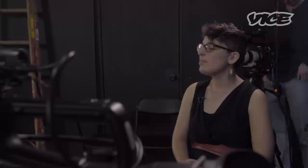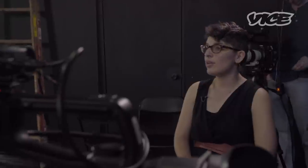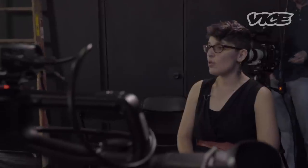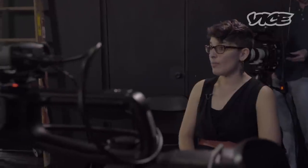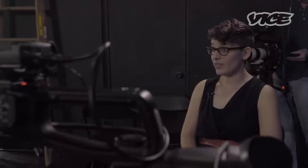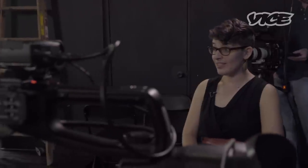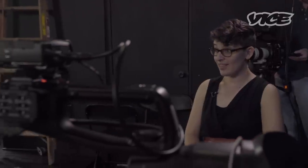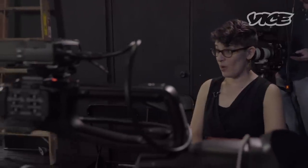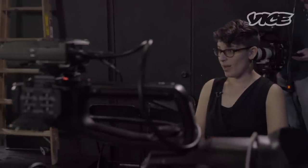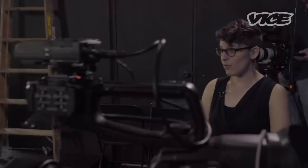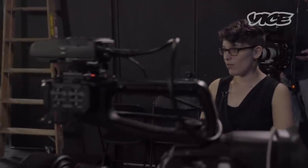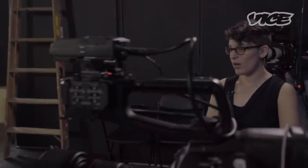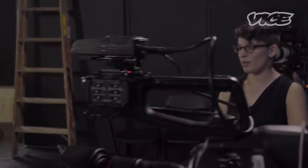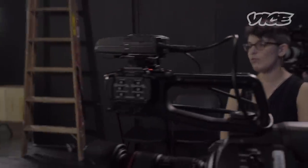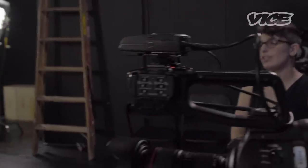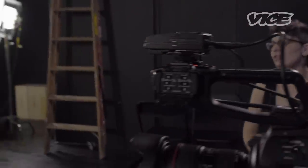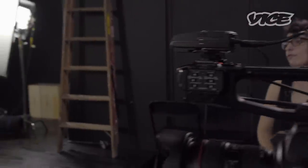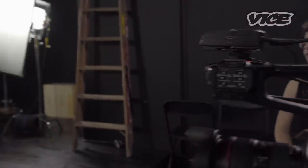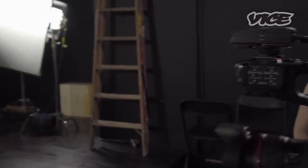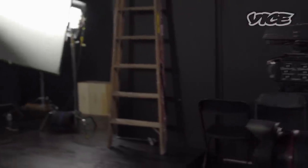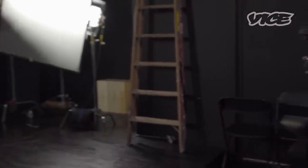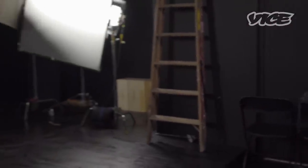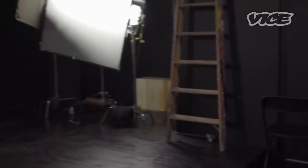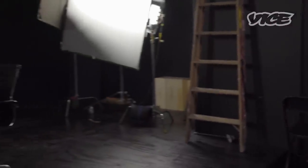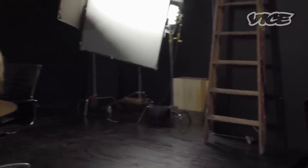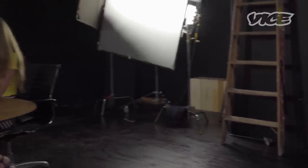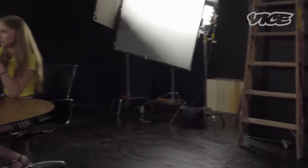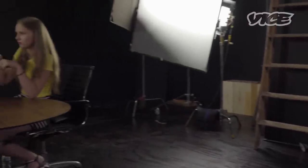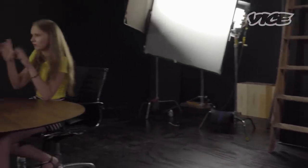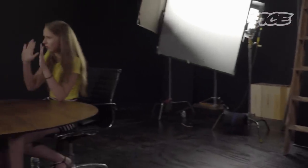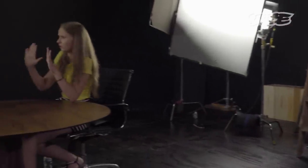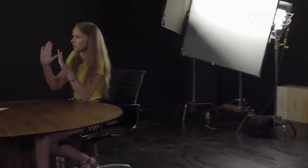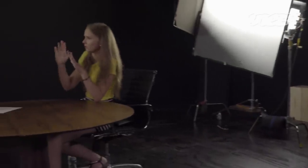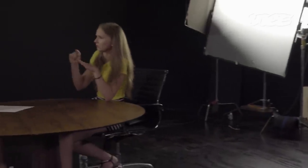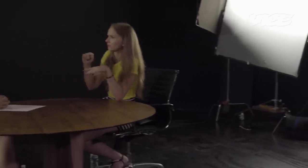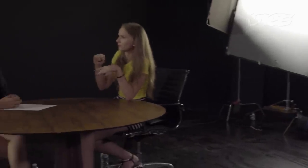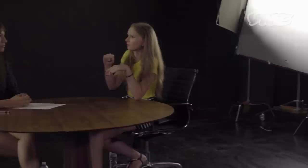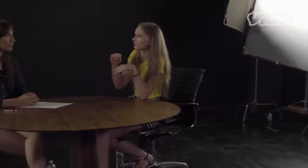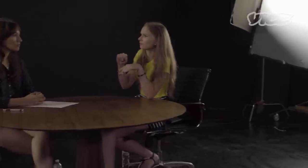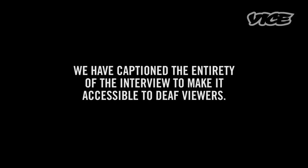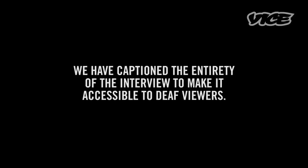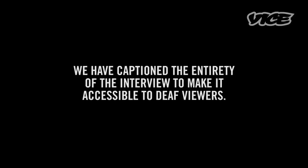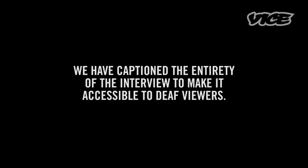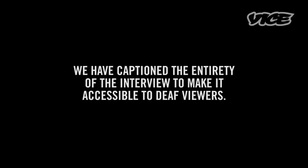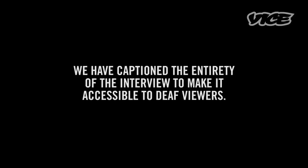been represented in that way before, it really gave me a sense of freedom for the rest of my career as well.